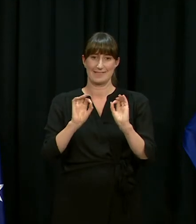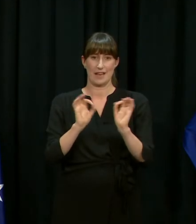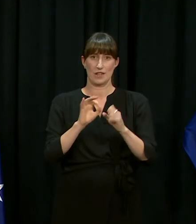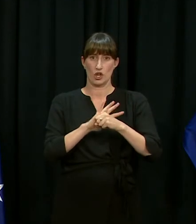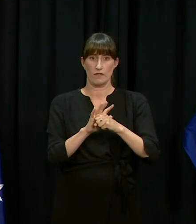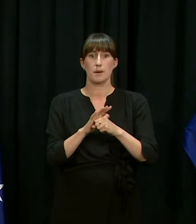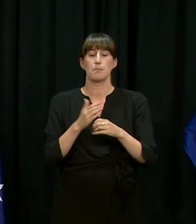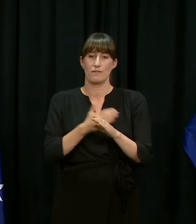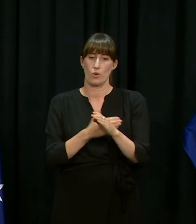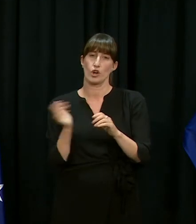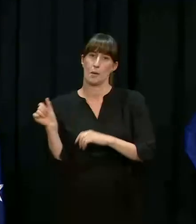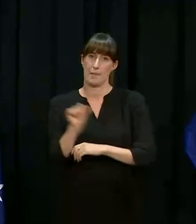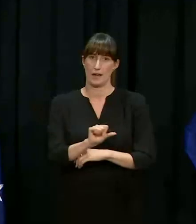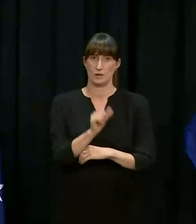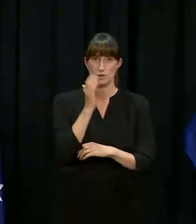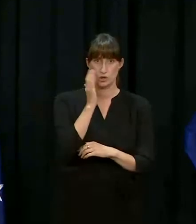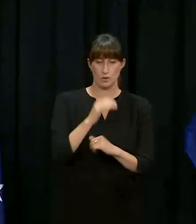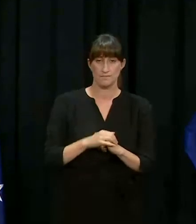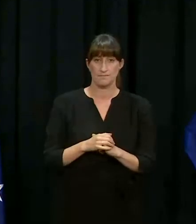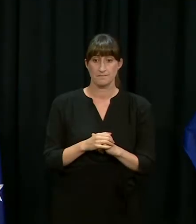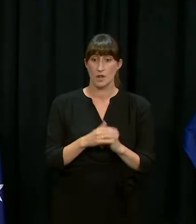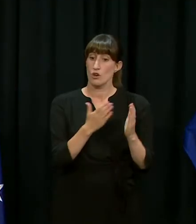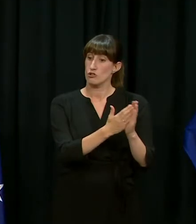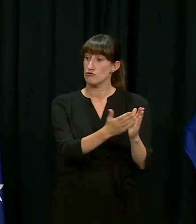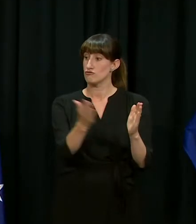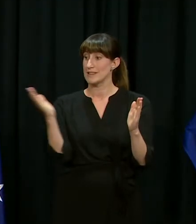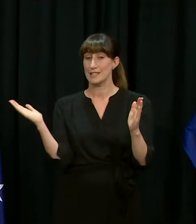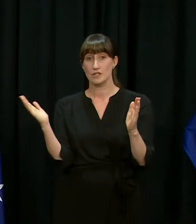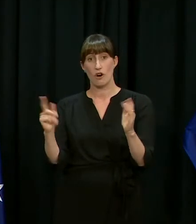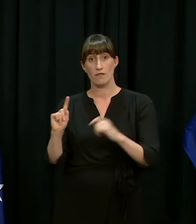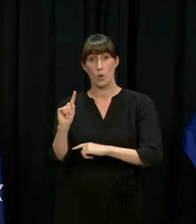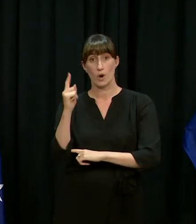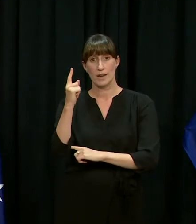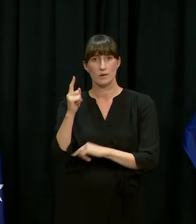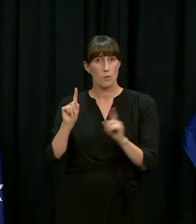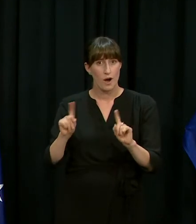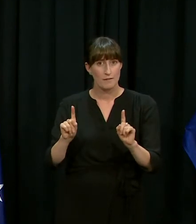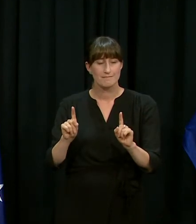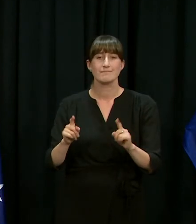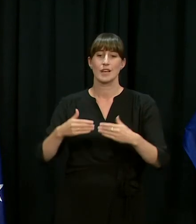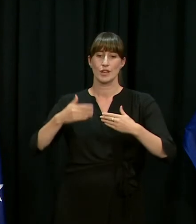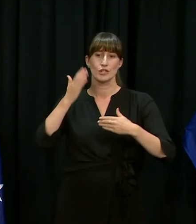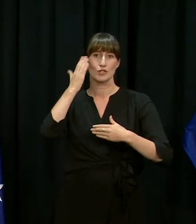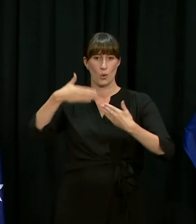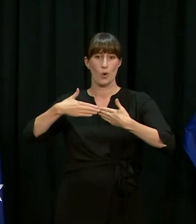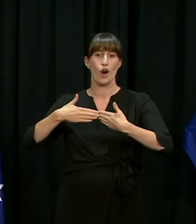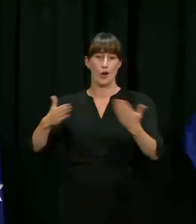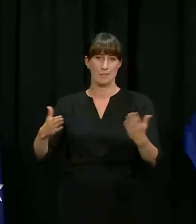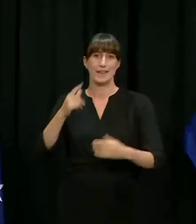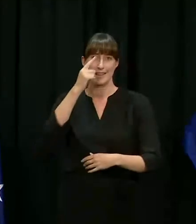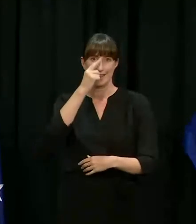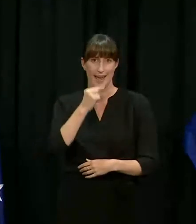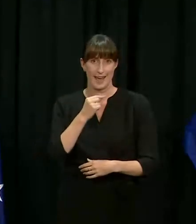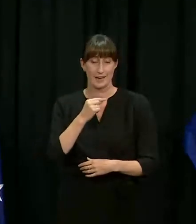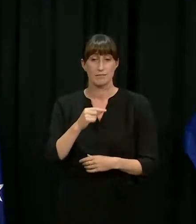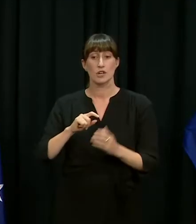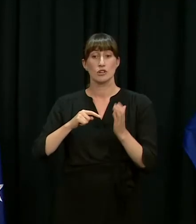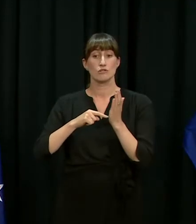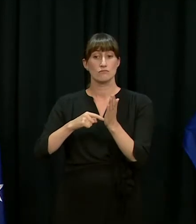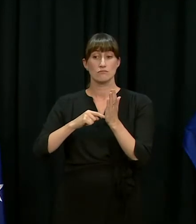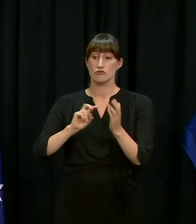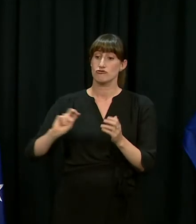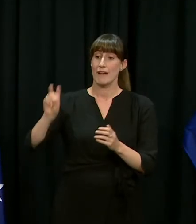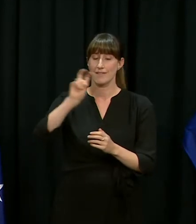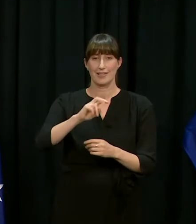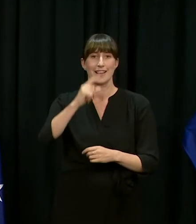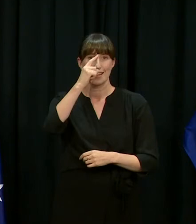of Auckland. Schools will be reopened. You're able to travel to other regions. You must, of course, still wear face